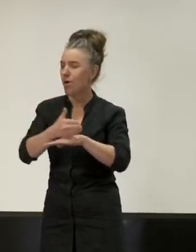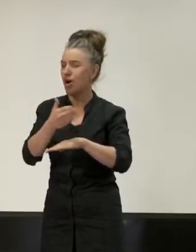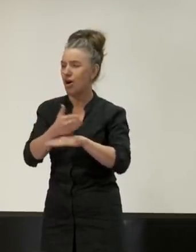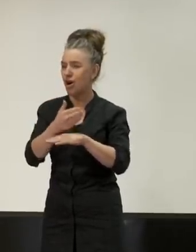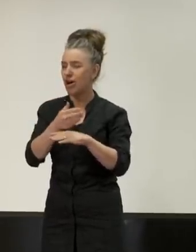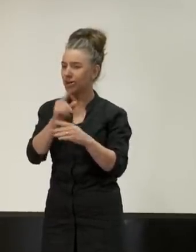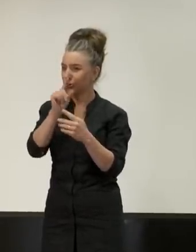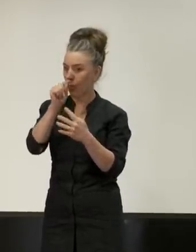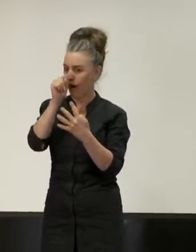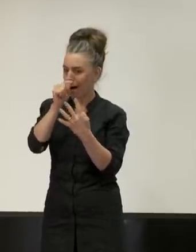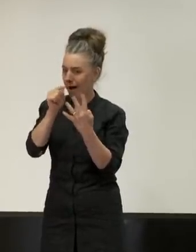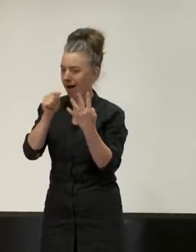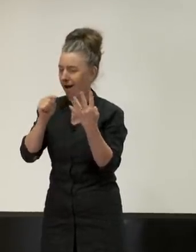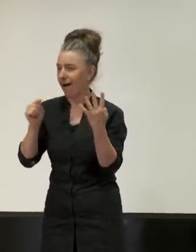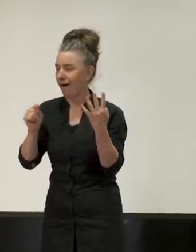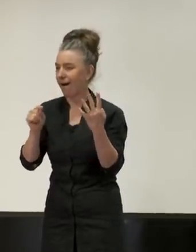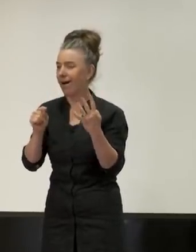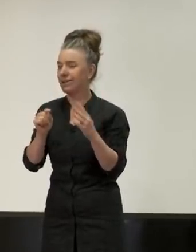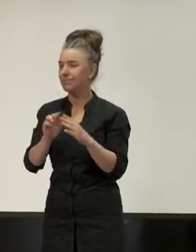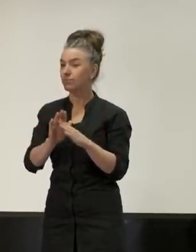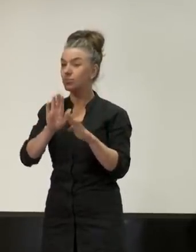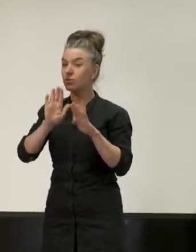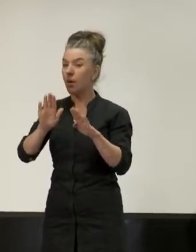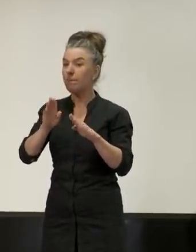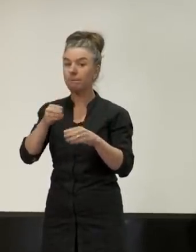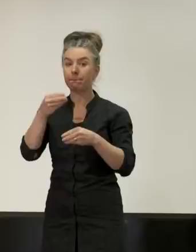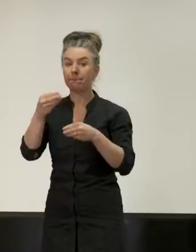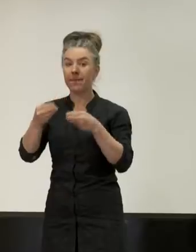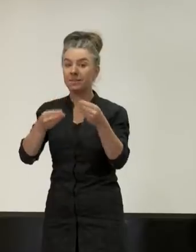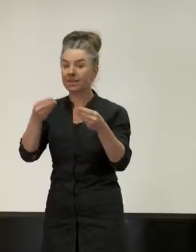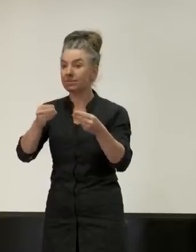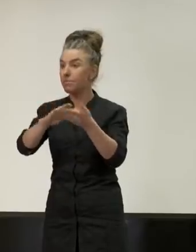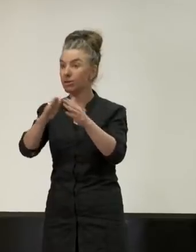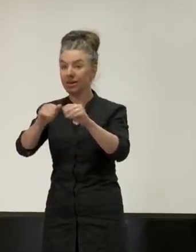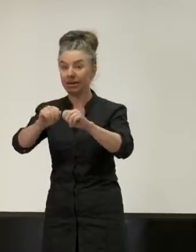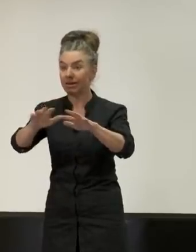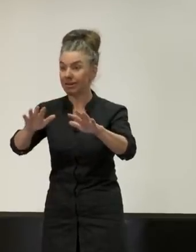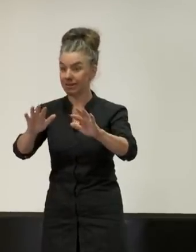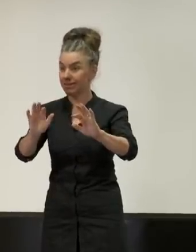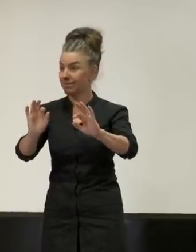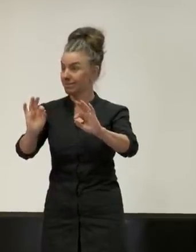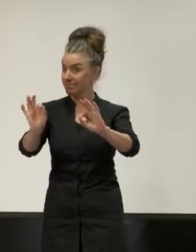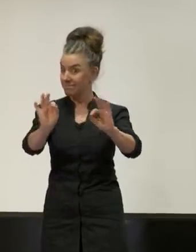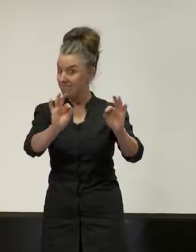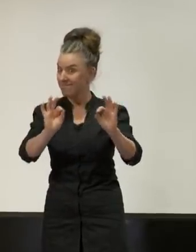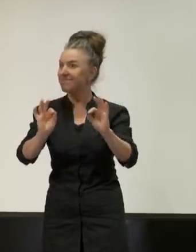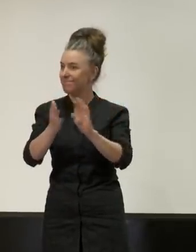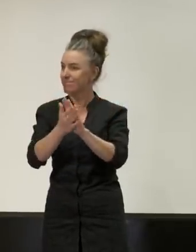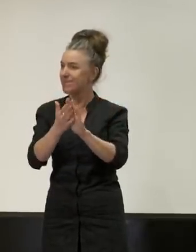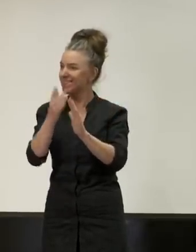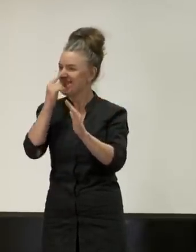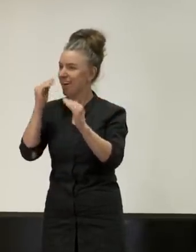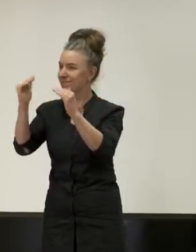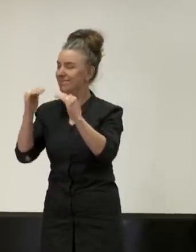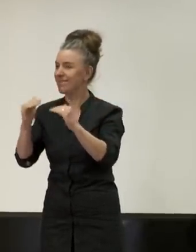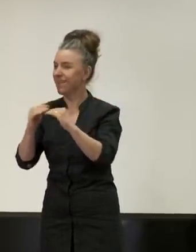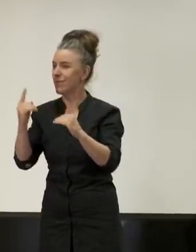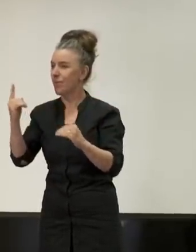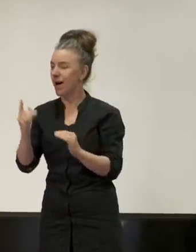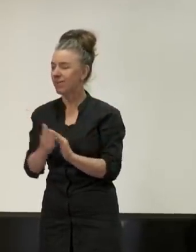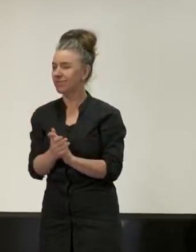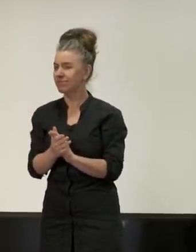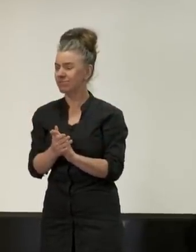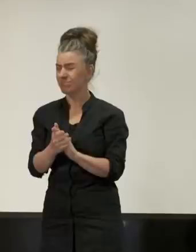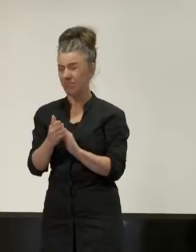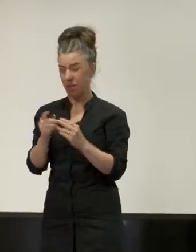breaking the chain of transmission and stopping community outbreak has been achieved for now. And it means lives have been saved,